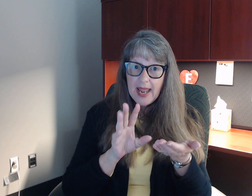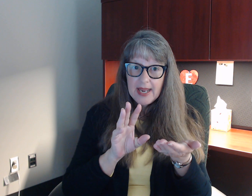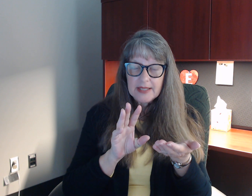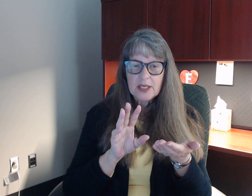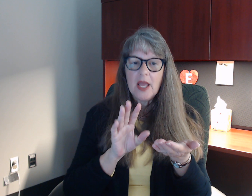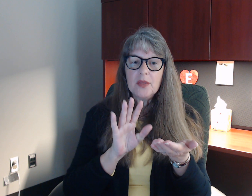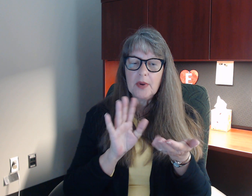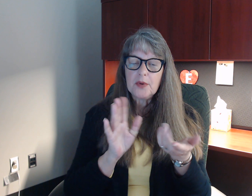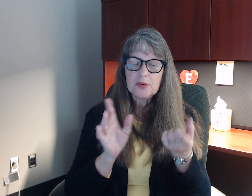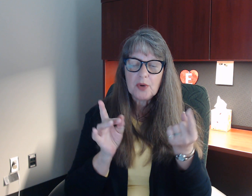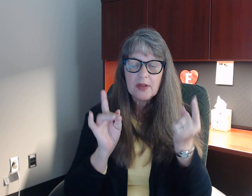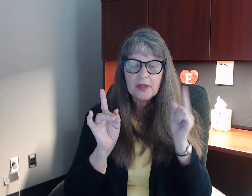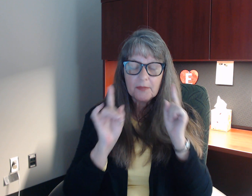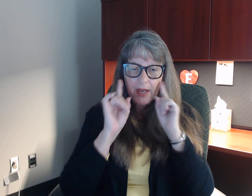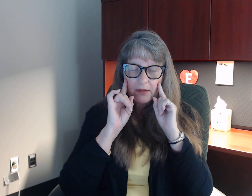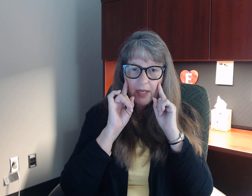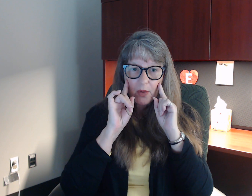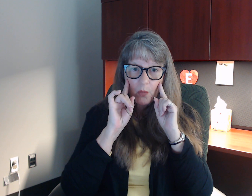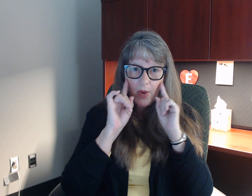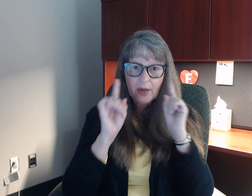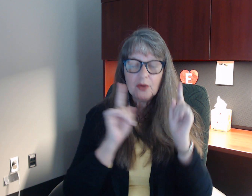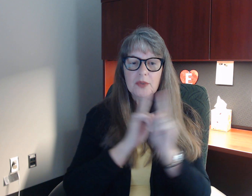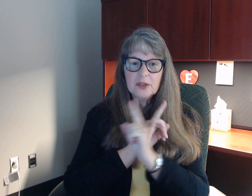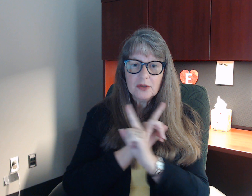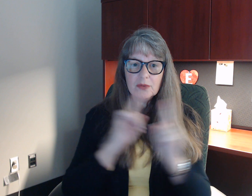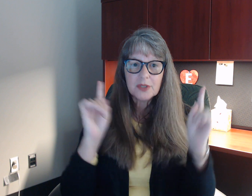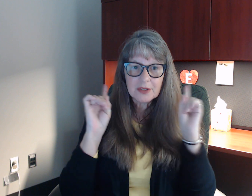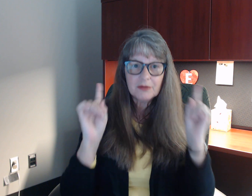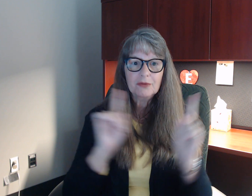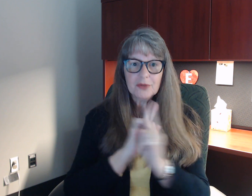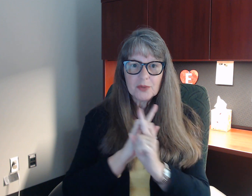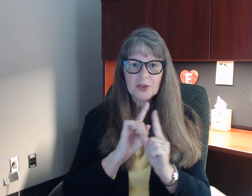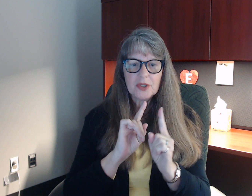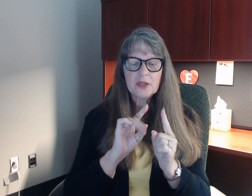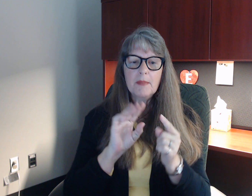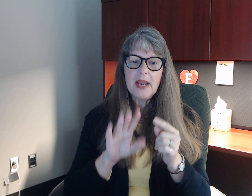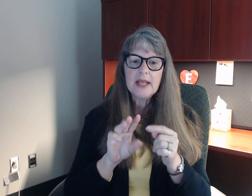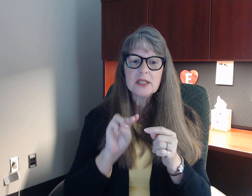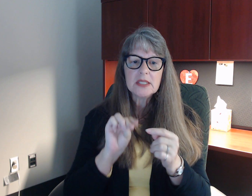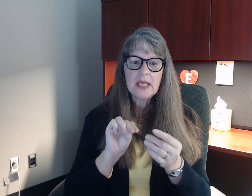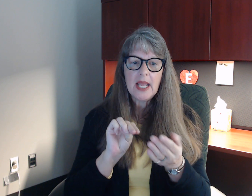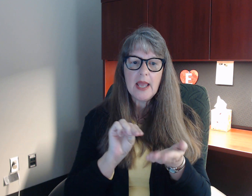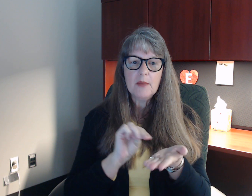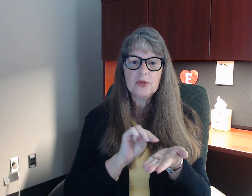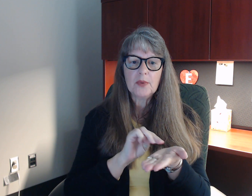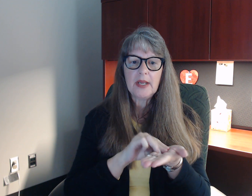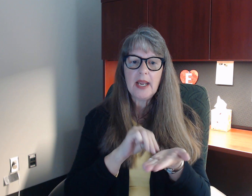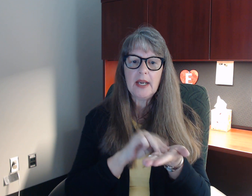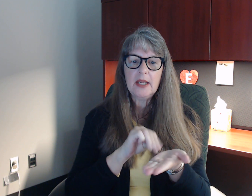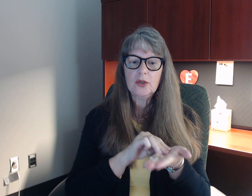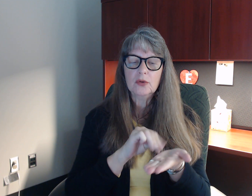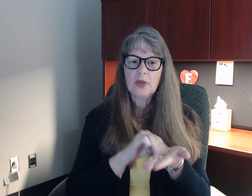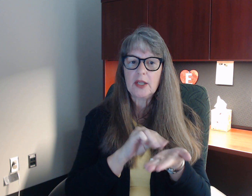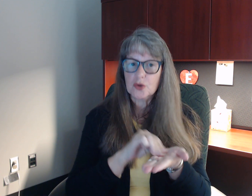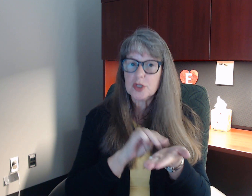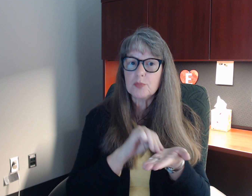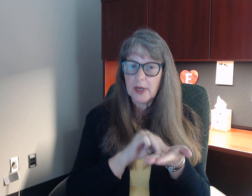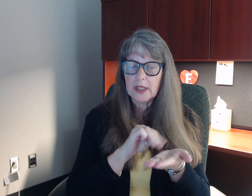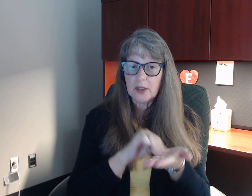Mayonnaise, and I was trying to think about like why you didn't use it, you switch it. So mayonnaise is an M with your right hand, and you're spreading it on